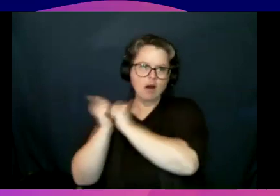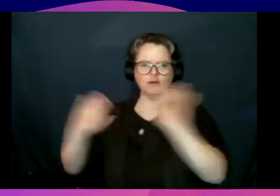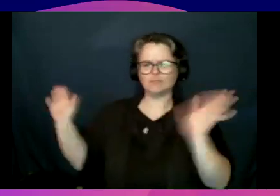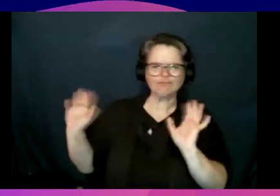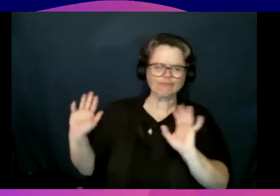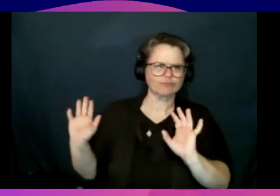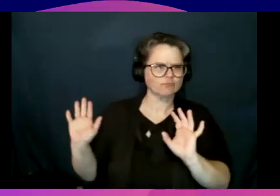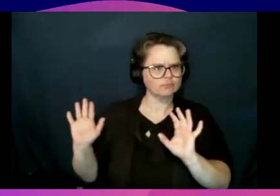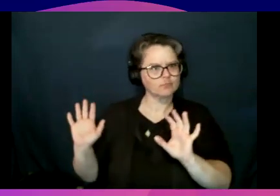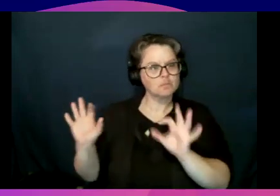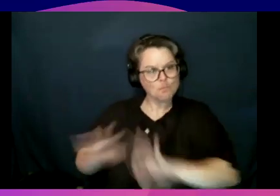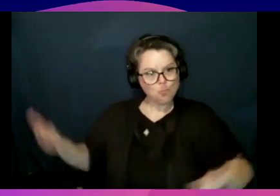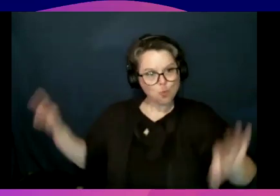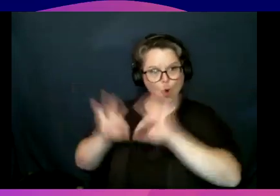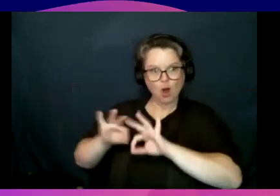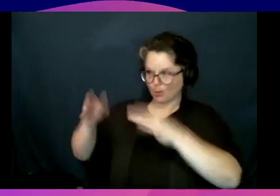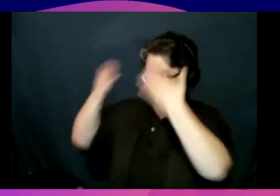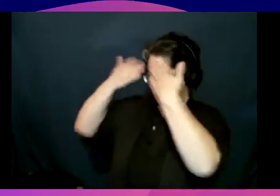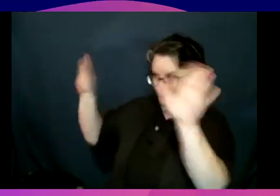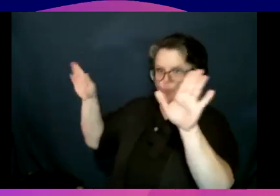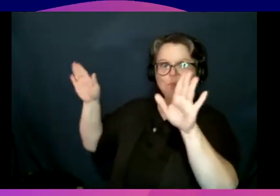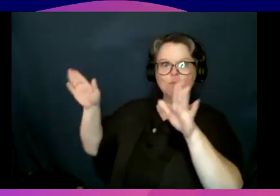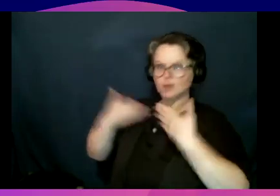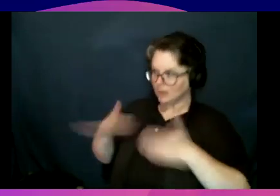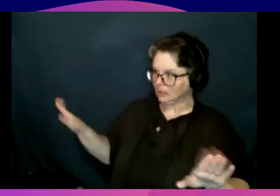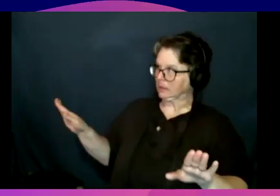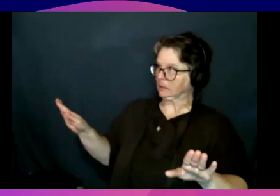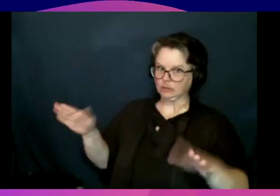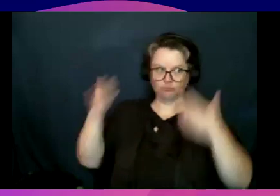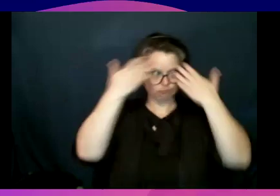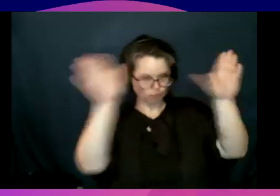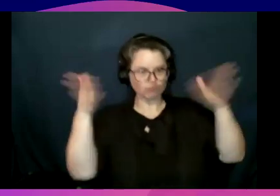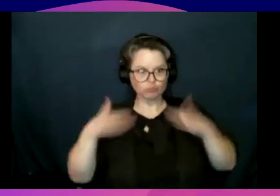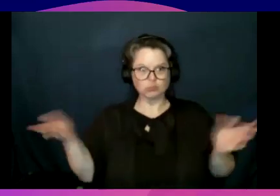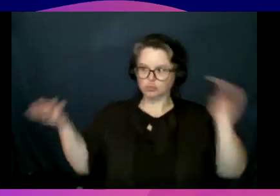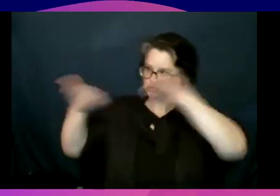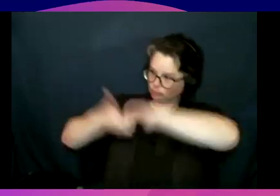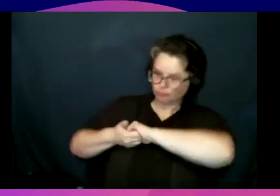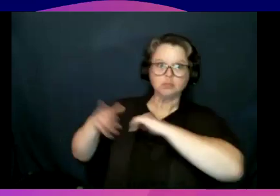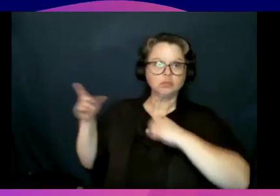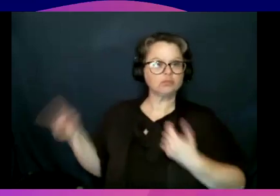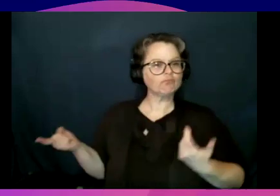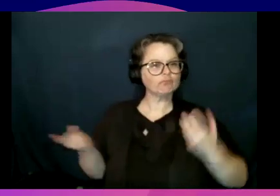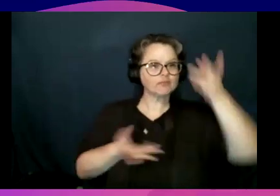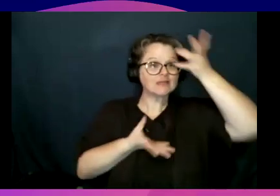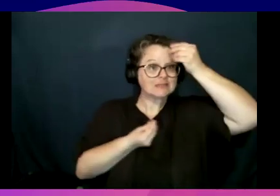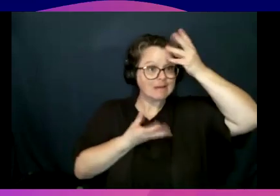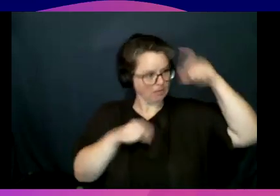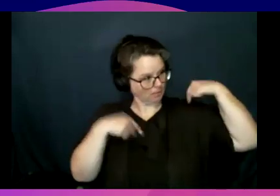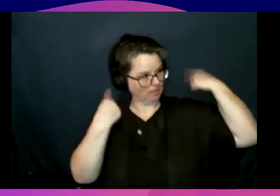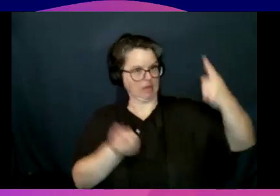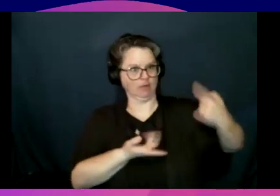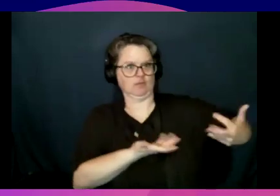data collection, of our processes, not in intense detail or anything like that, but we kept each other in the loop. But we